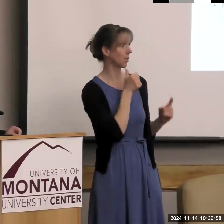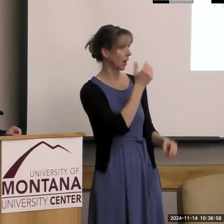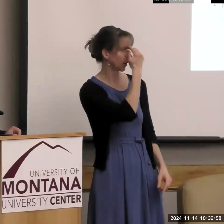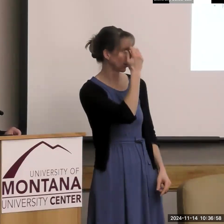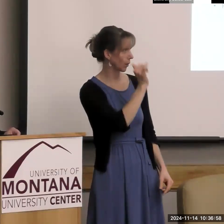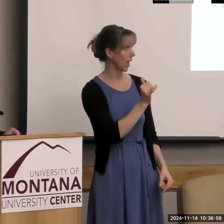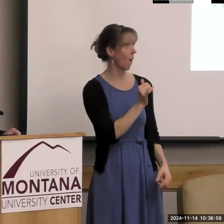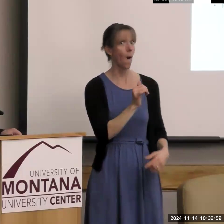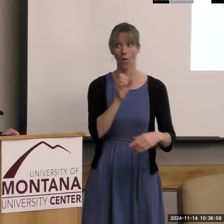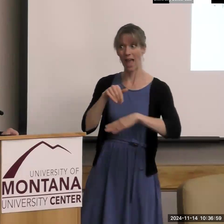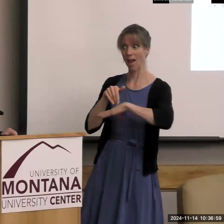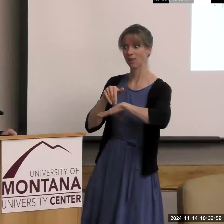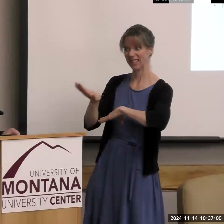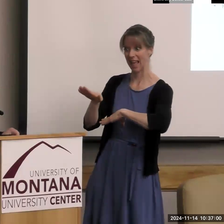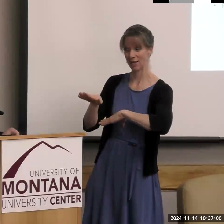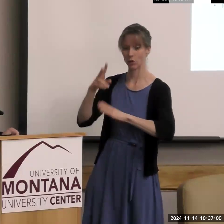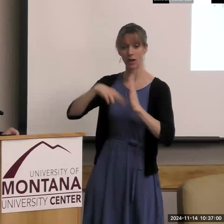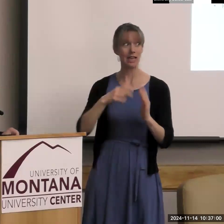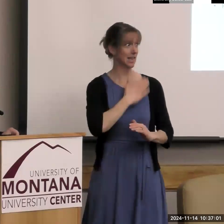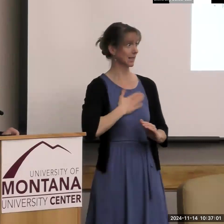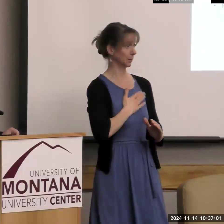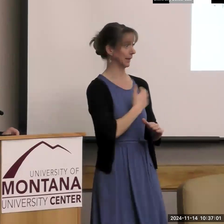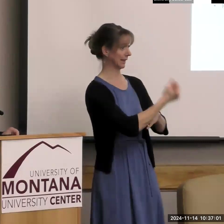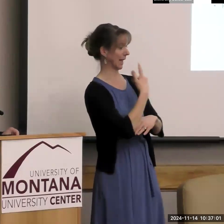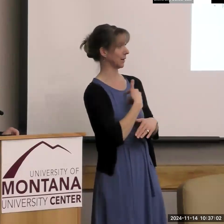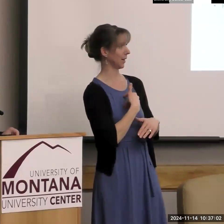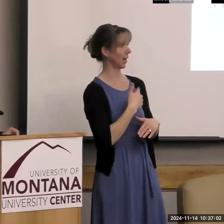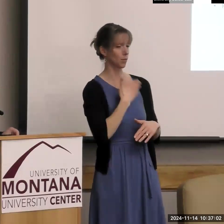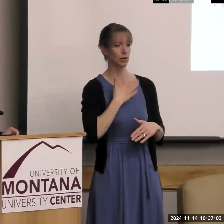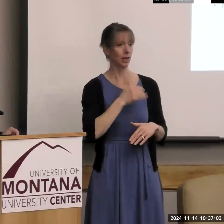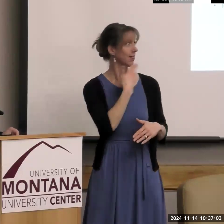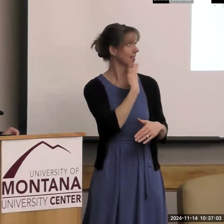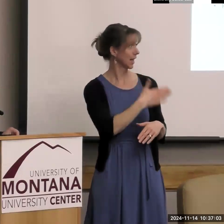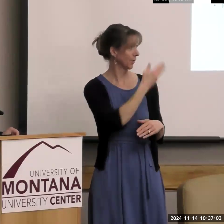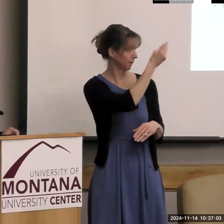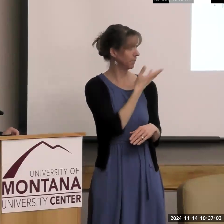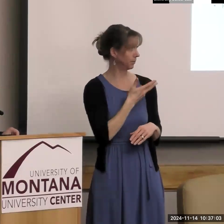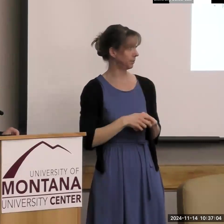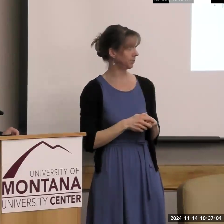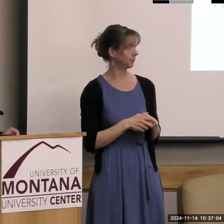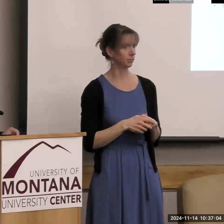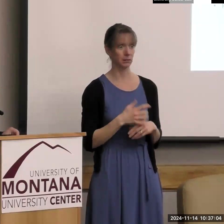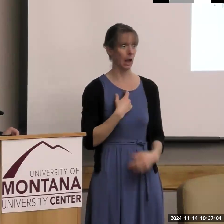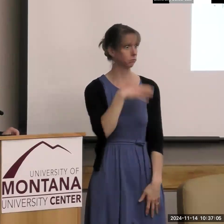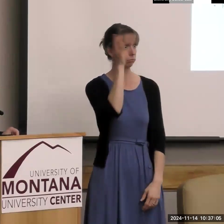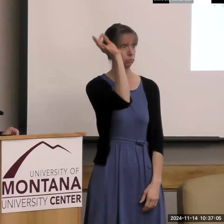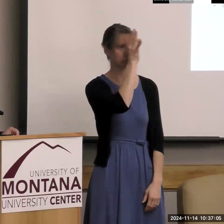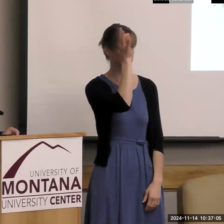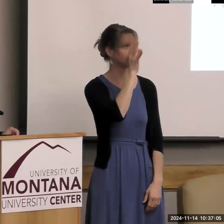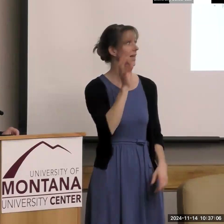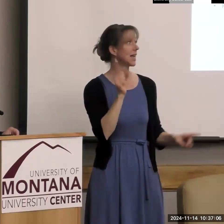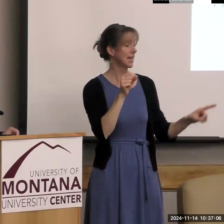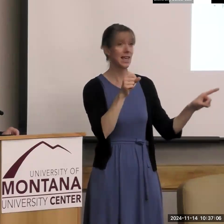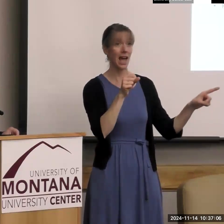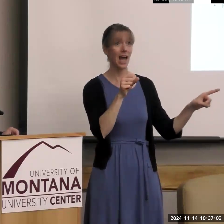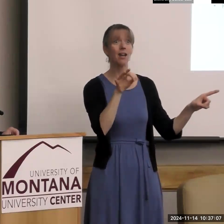to forward it to you. Please do that. Yeah, appreciate that. No, thank you. Yeah, not even on my radar. Yeah, more,